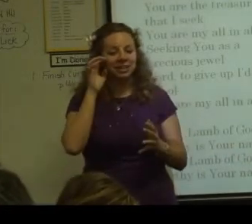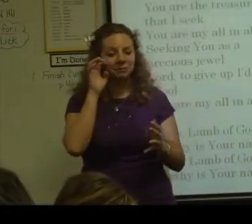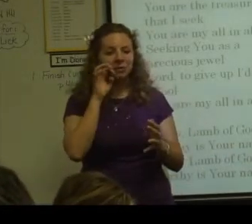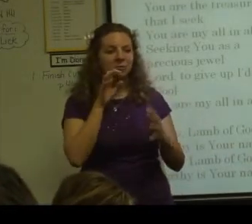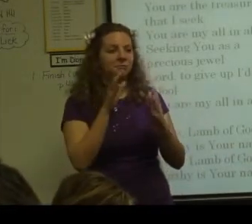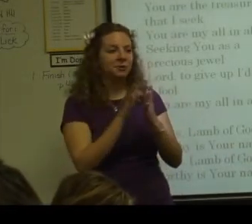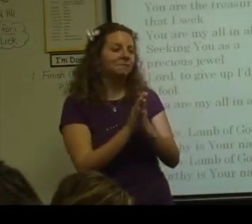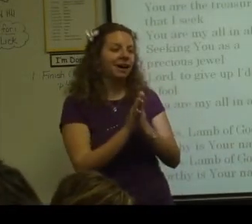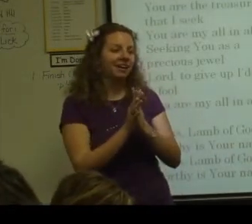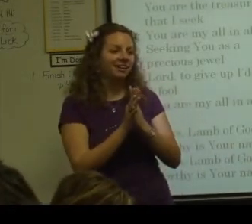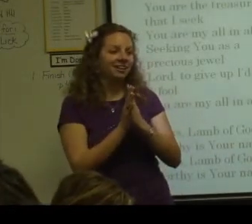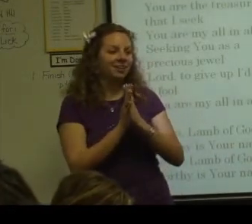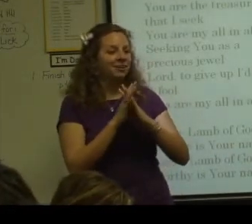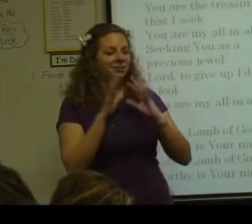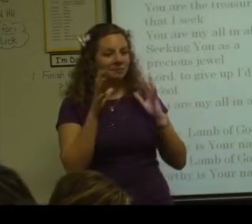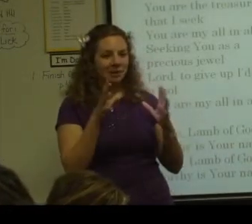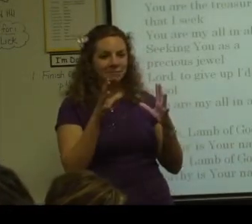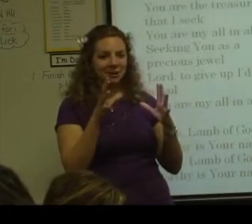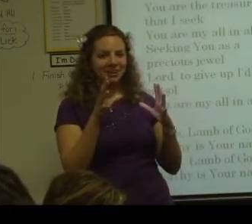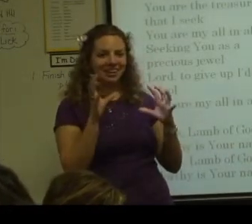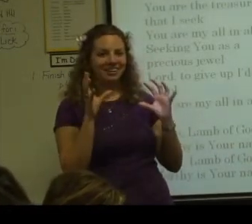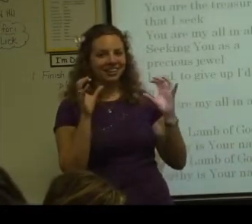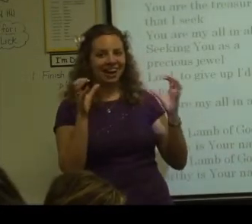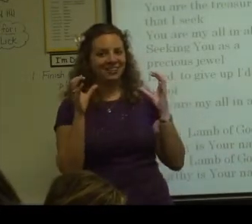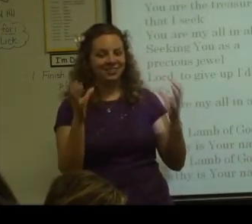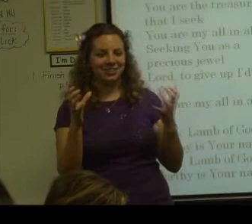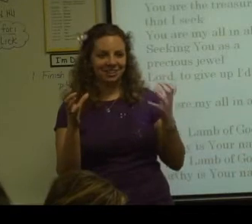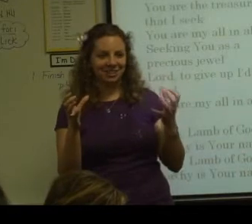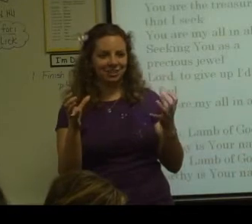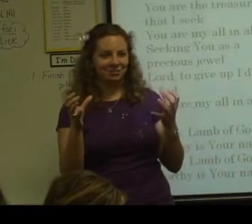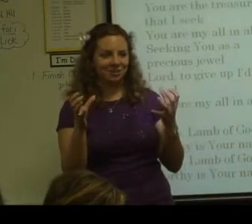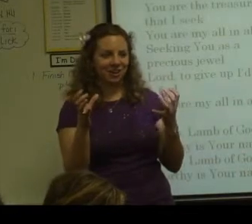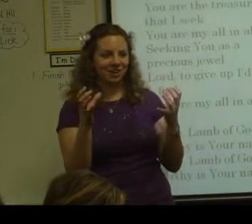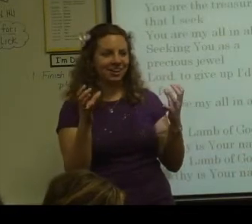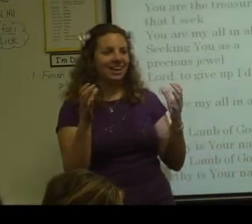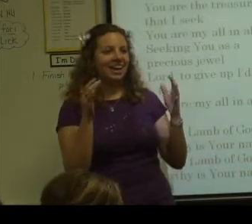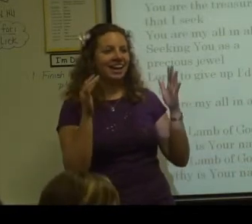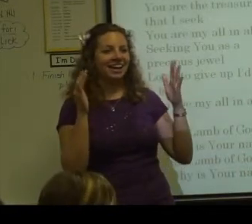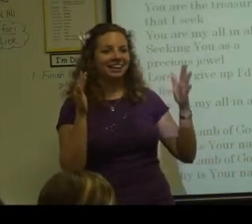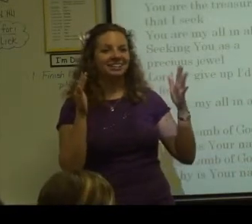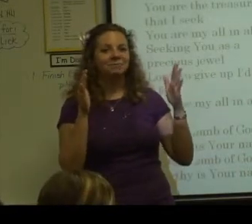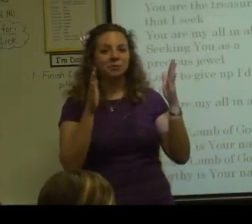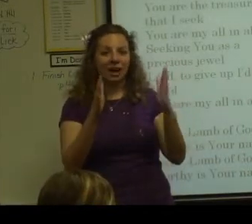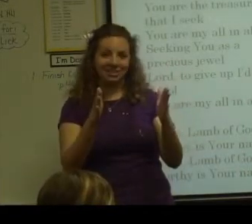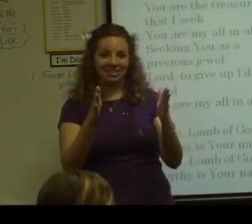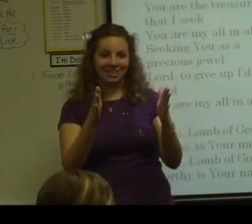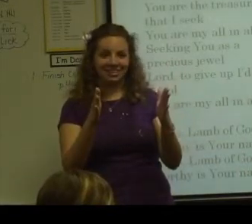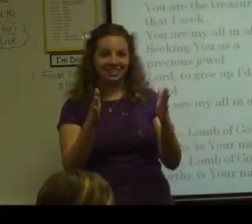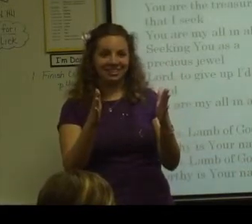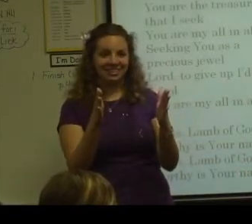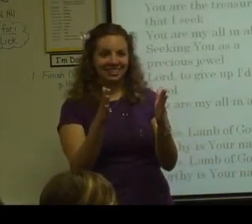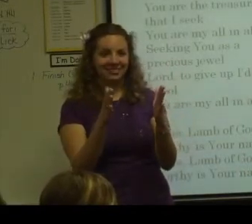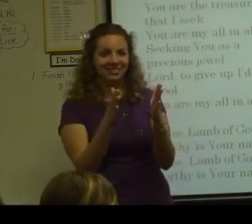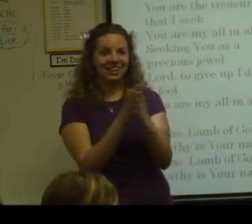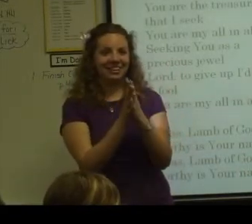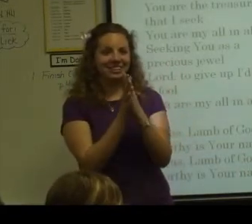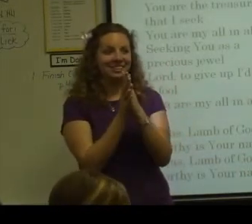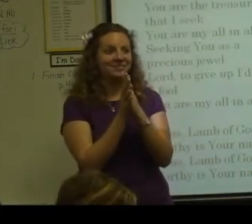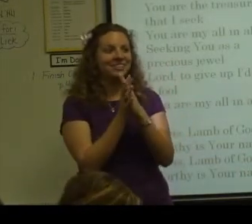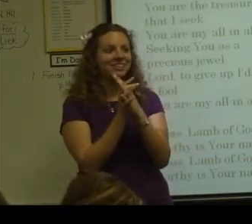next week will bring back your paper and you'll have a translation of your song and practice it if you can. Because I want to